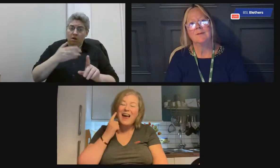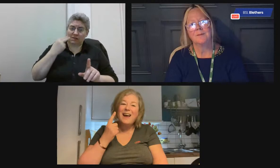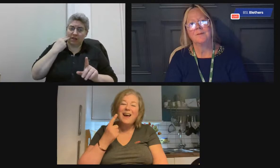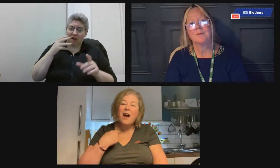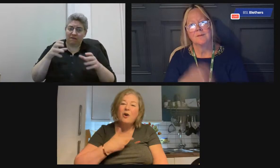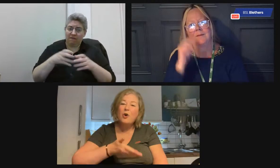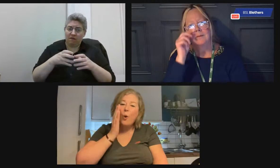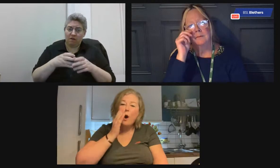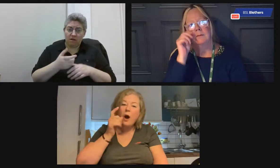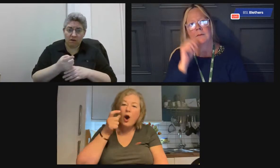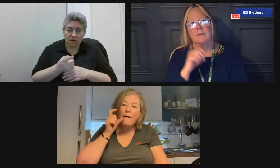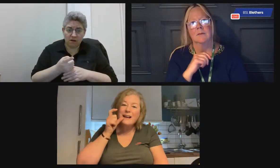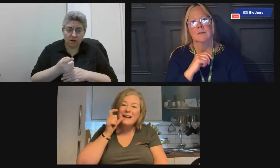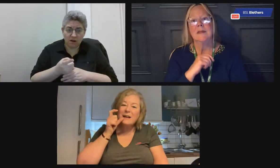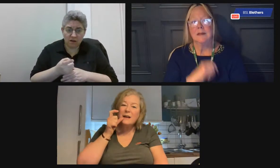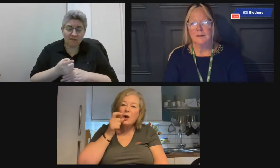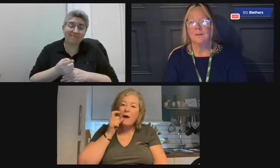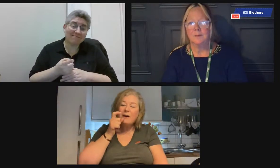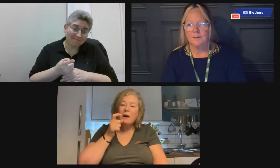right. Yeah.